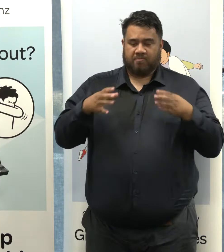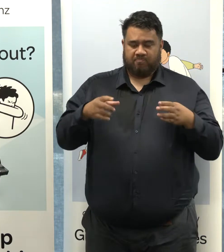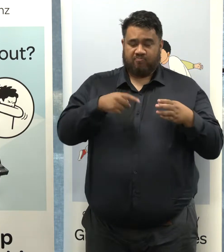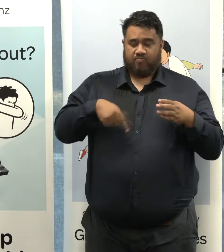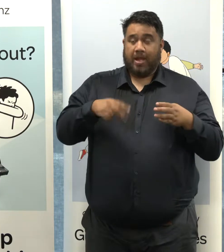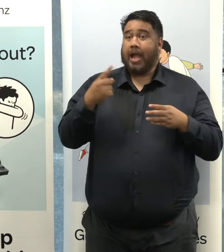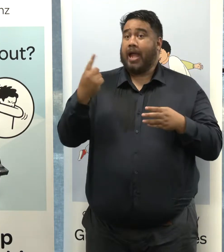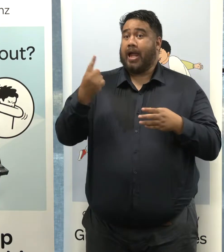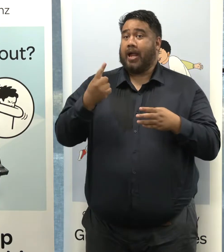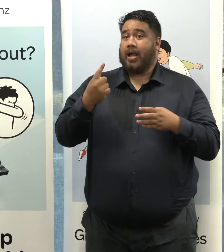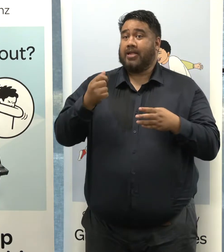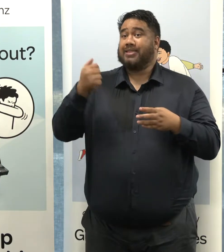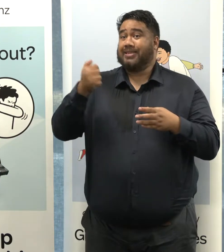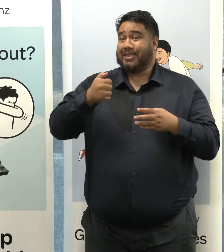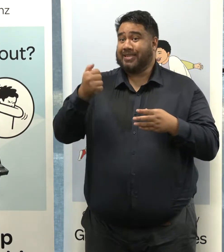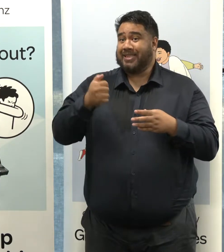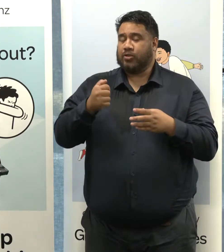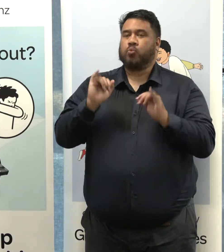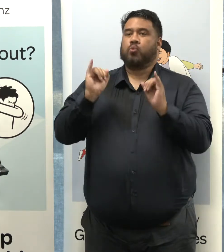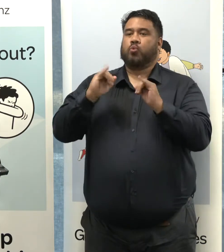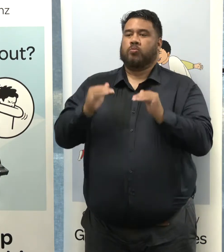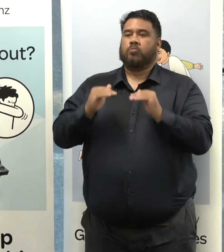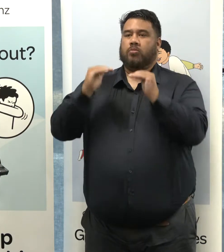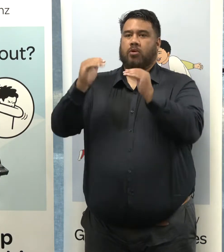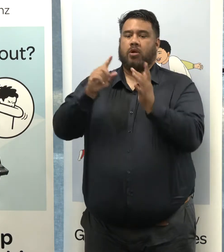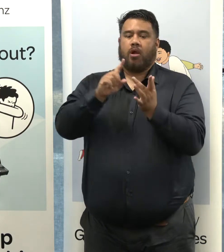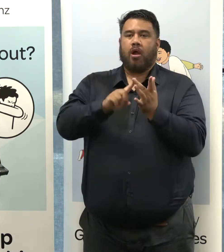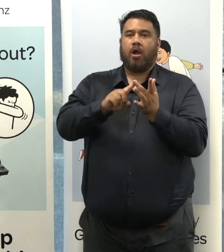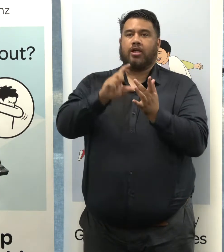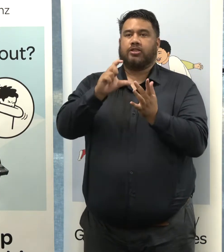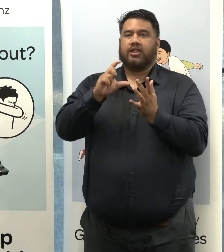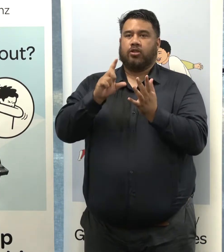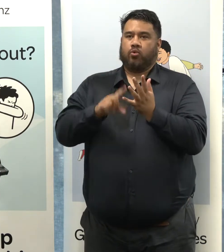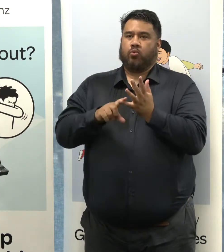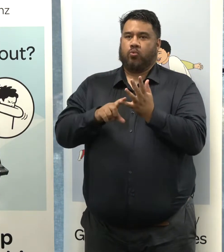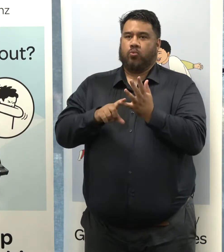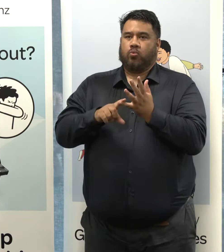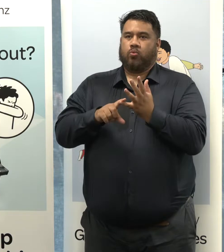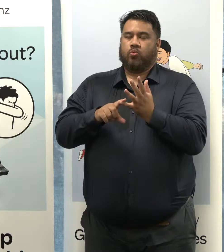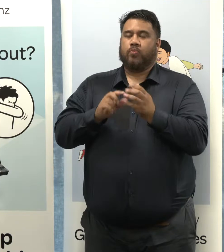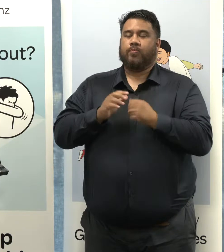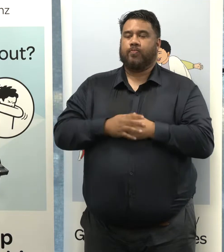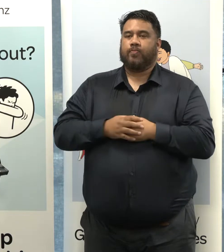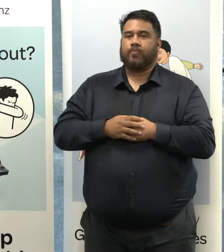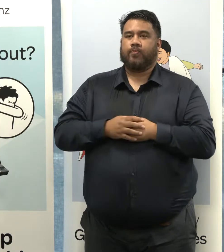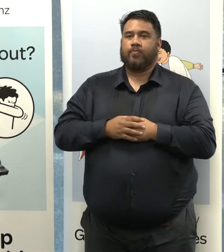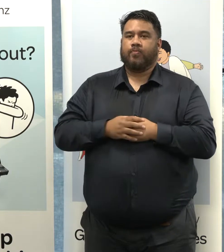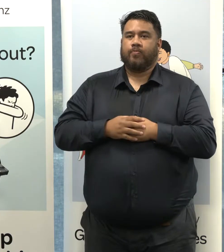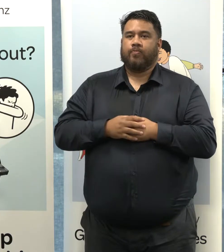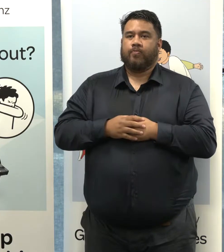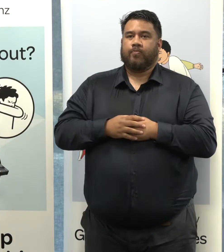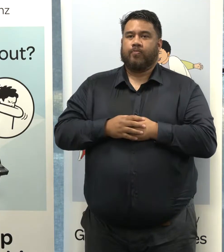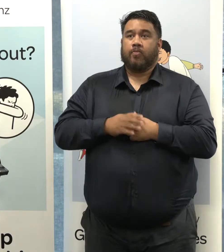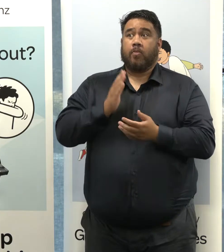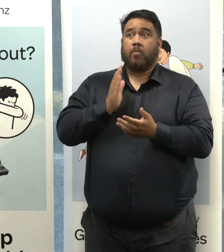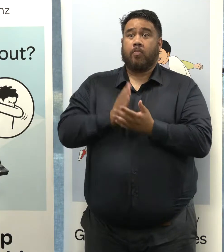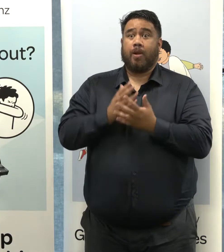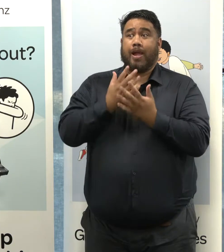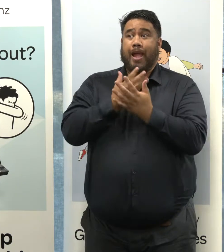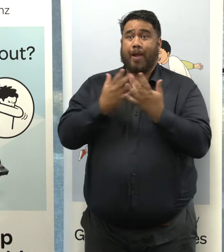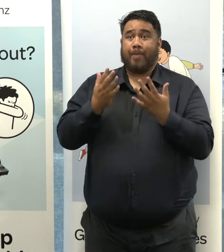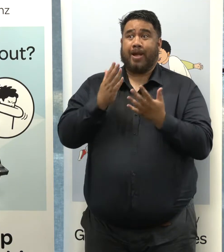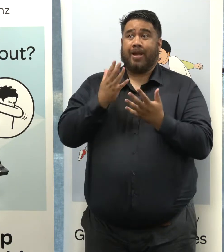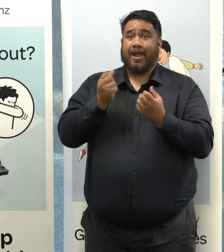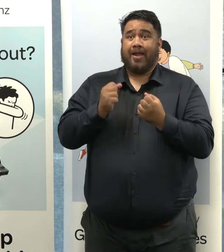of those, 16 are in intensive care or high dependency units. And our total number of active cases is